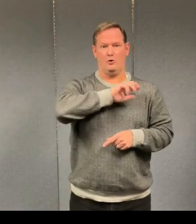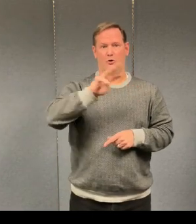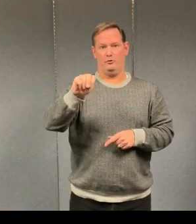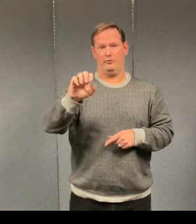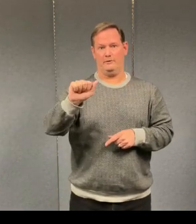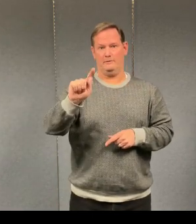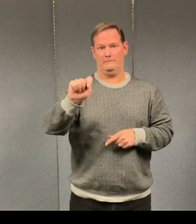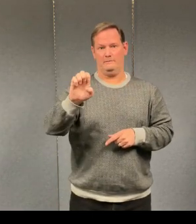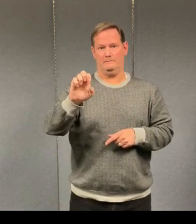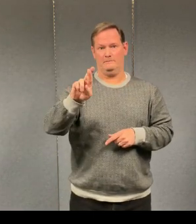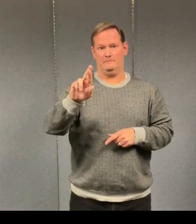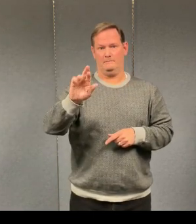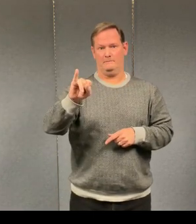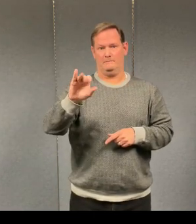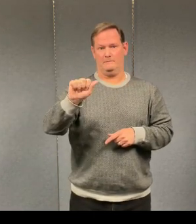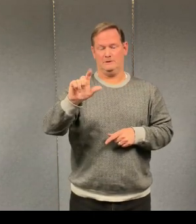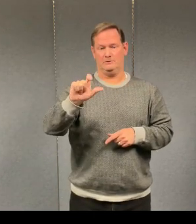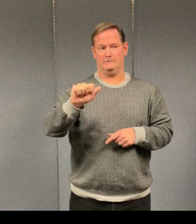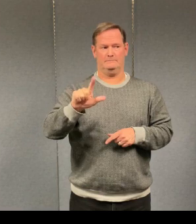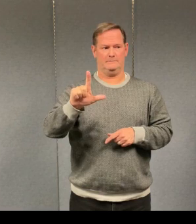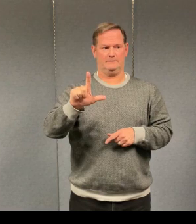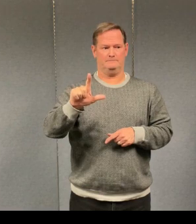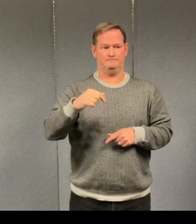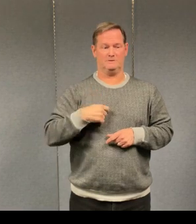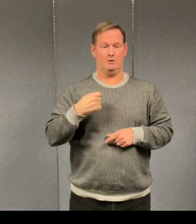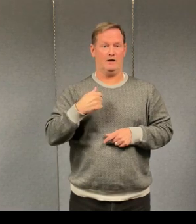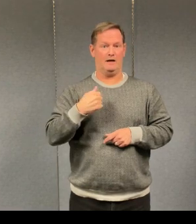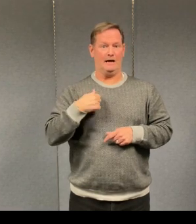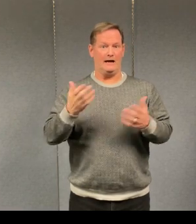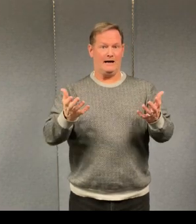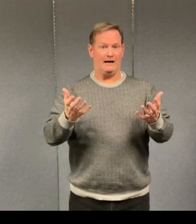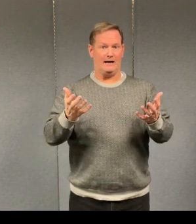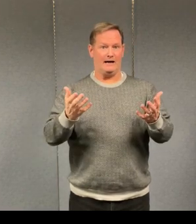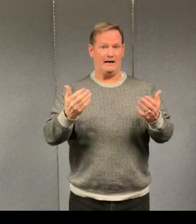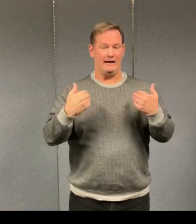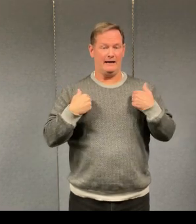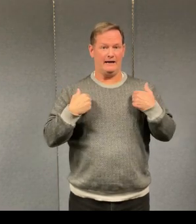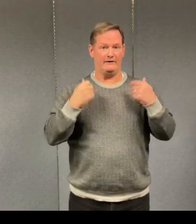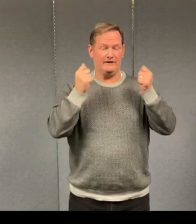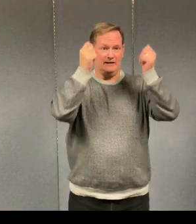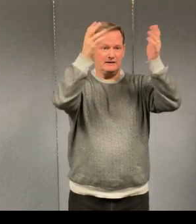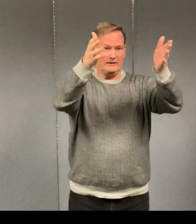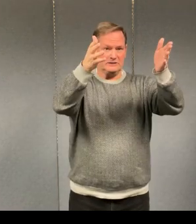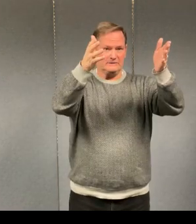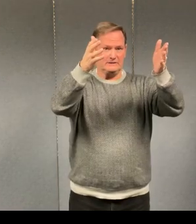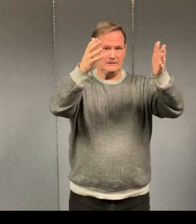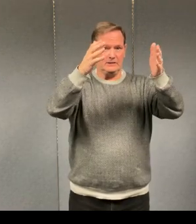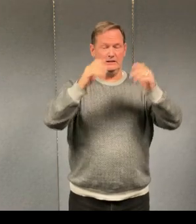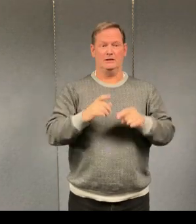This applies to a couple of you. The student council will meet as scheduled on Wednesday, but